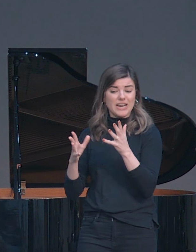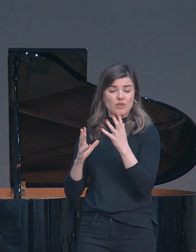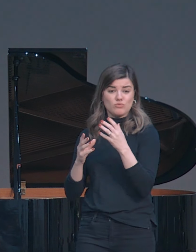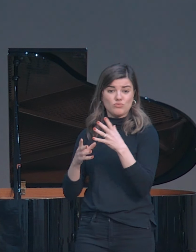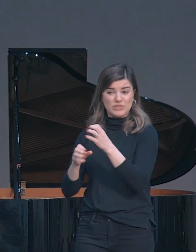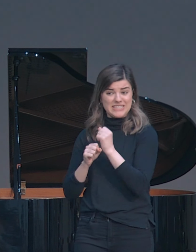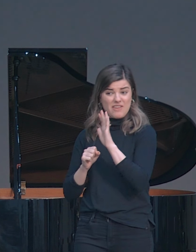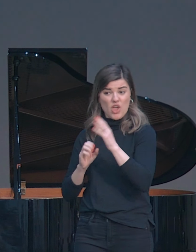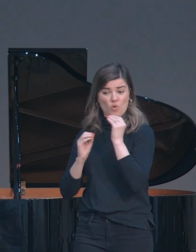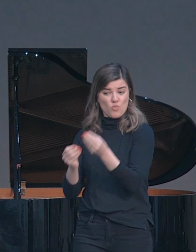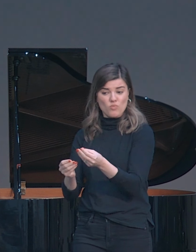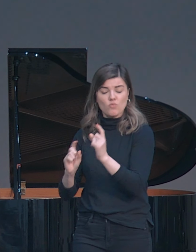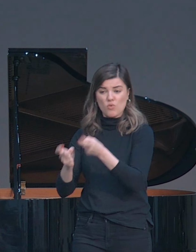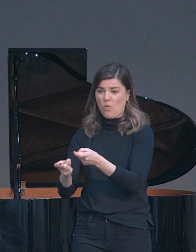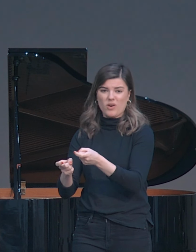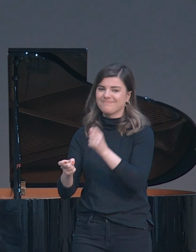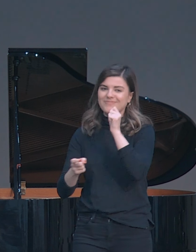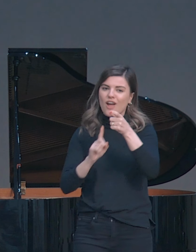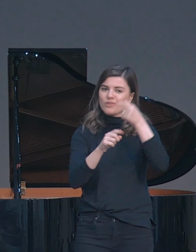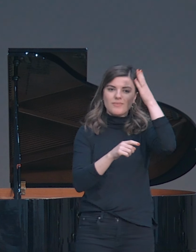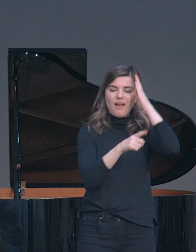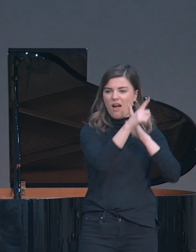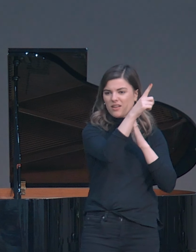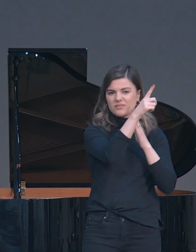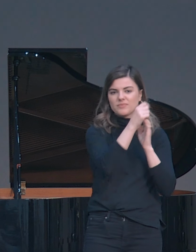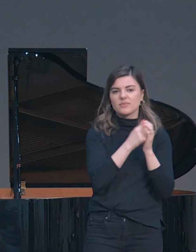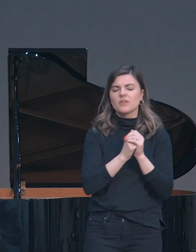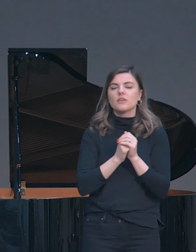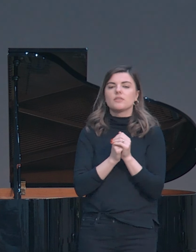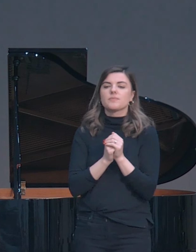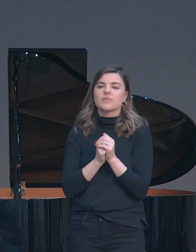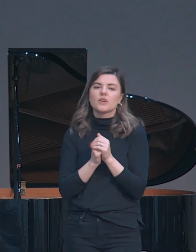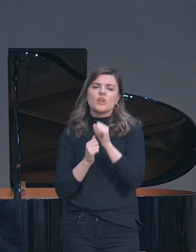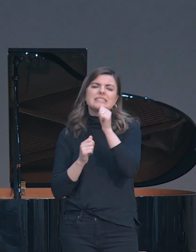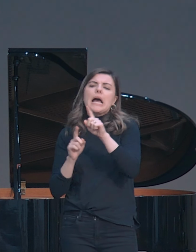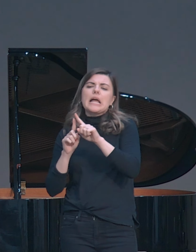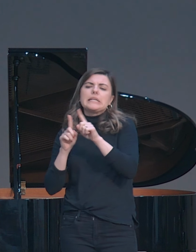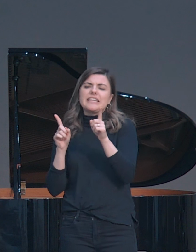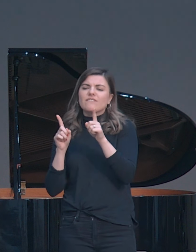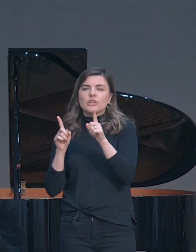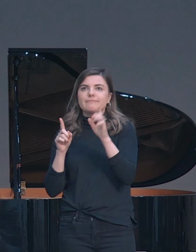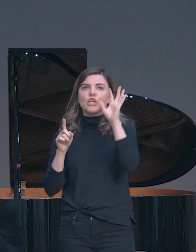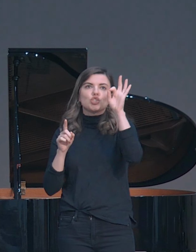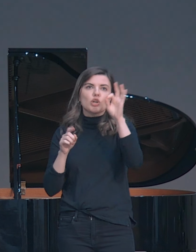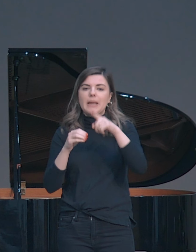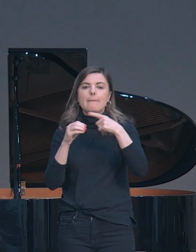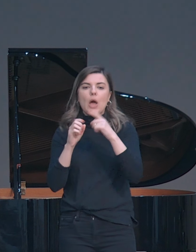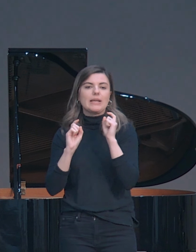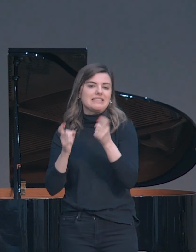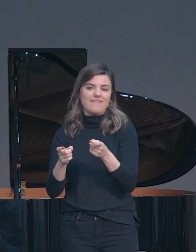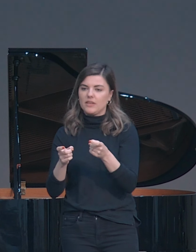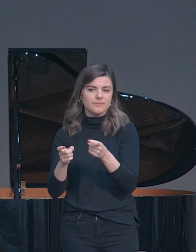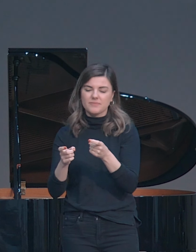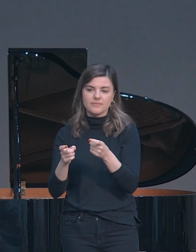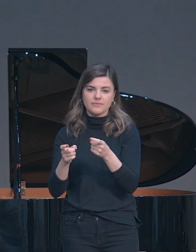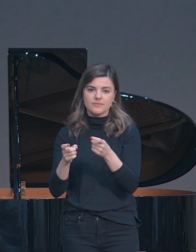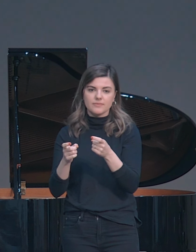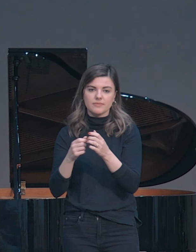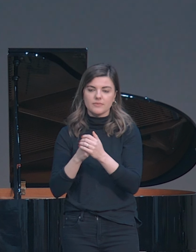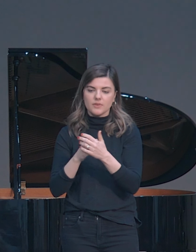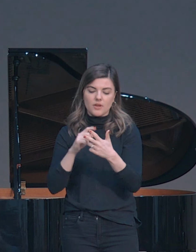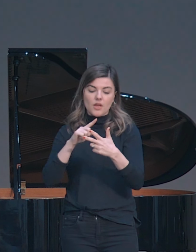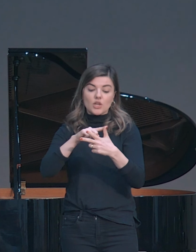reward. Now, this isn't a mini sermon by Jesus on giving. Of the three acts,